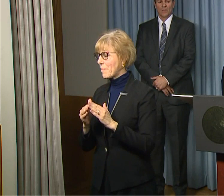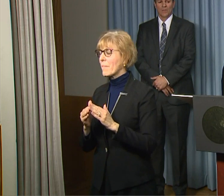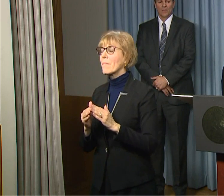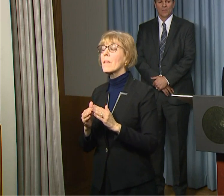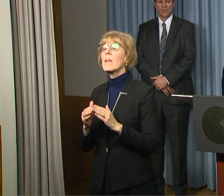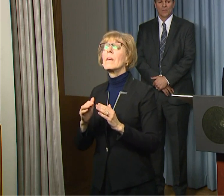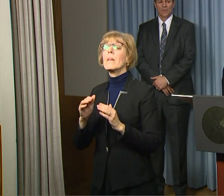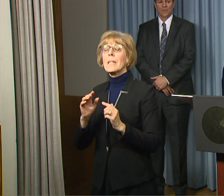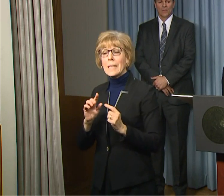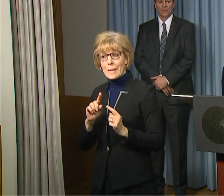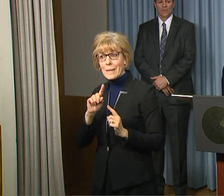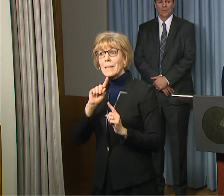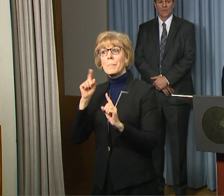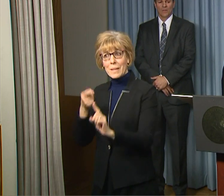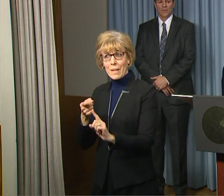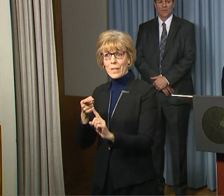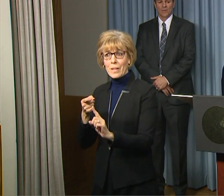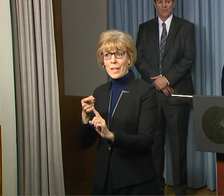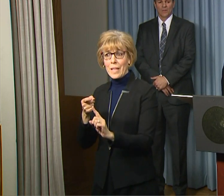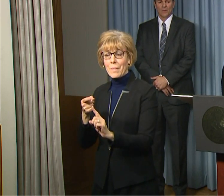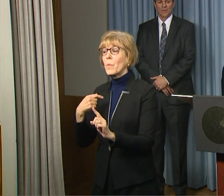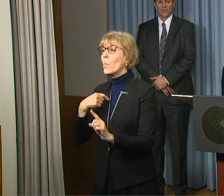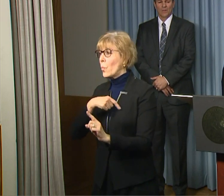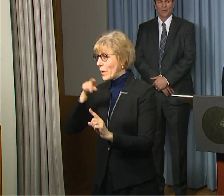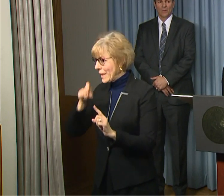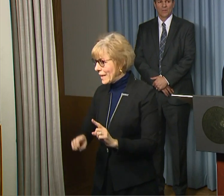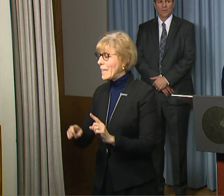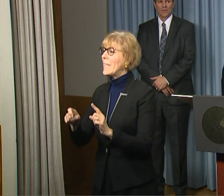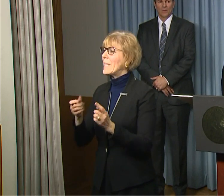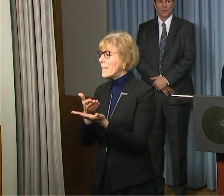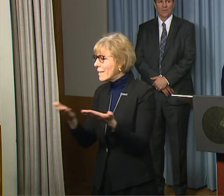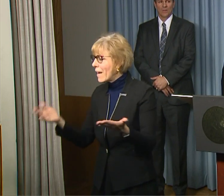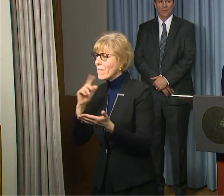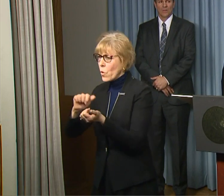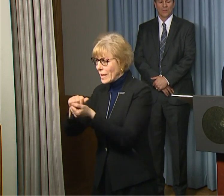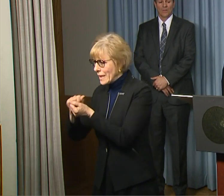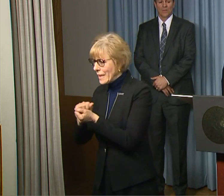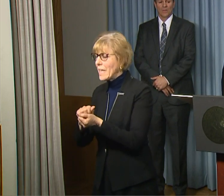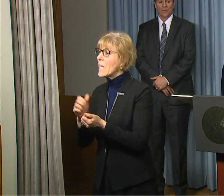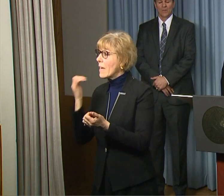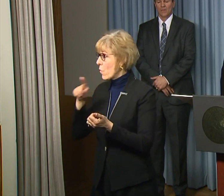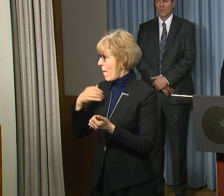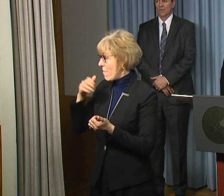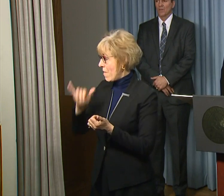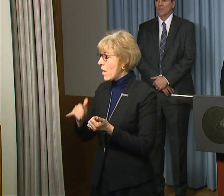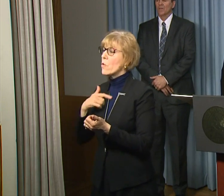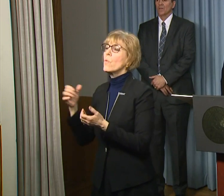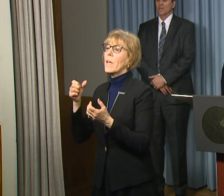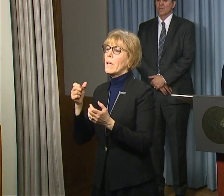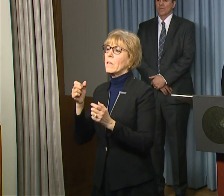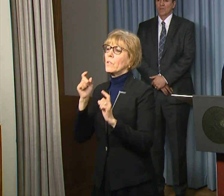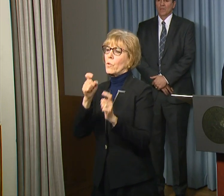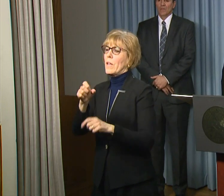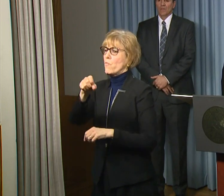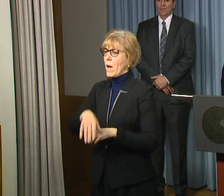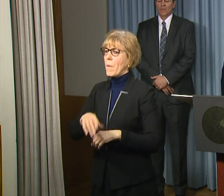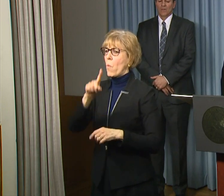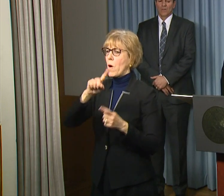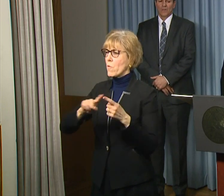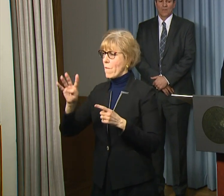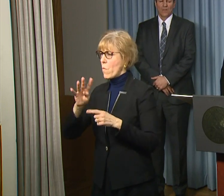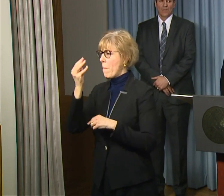Especially in need of supplies, cleaning supplies, donations can be dropped off between 1 and 4 p.m. Monday